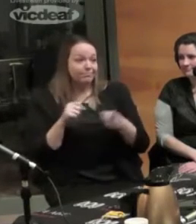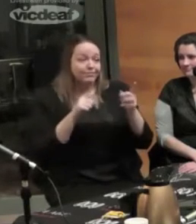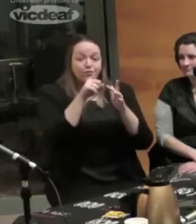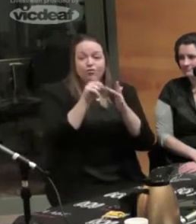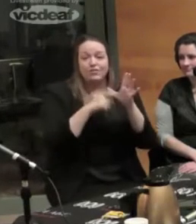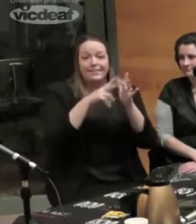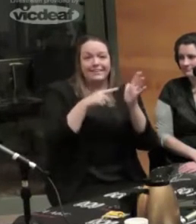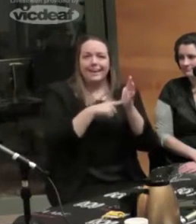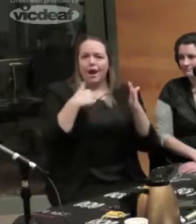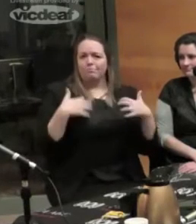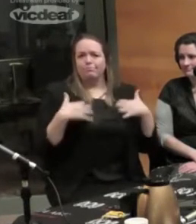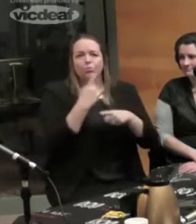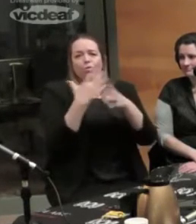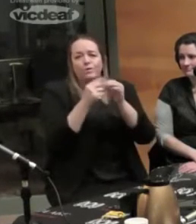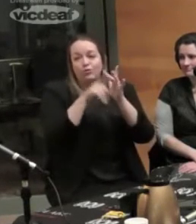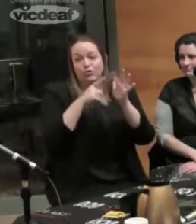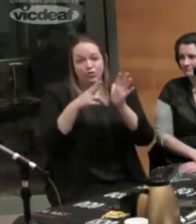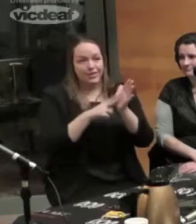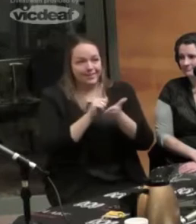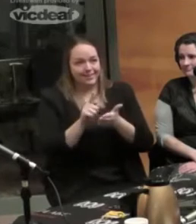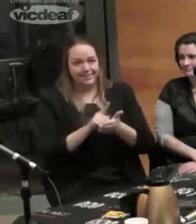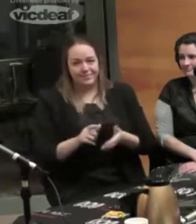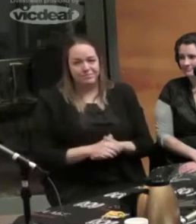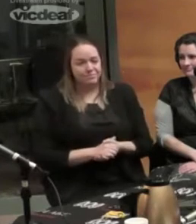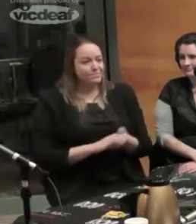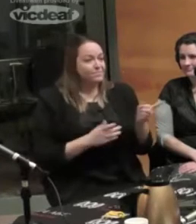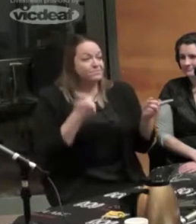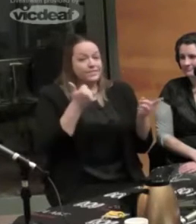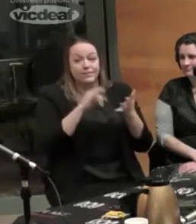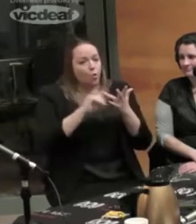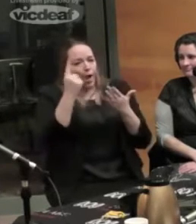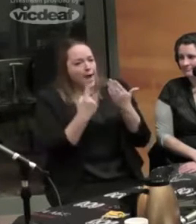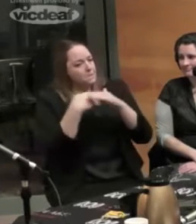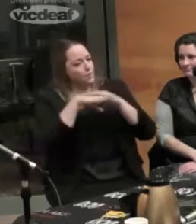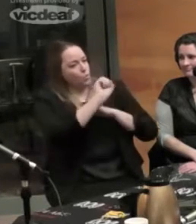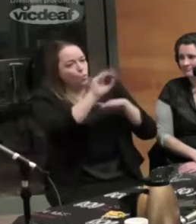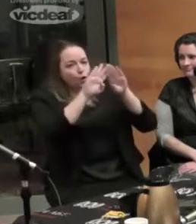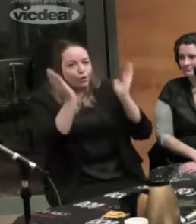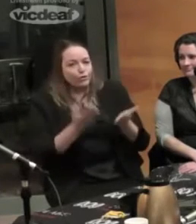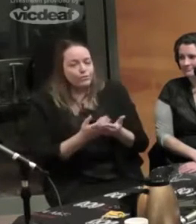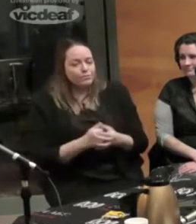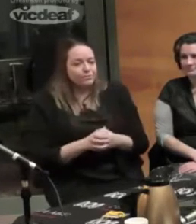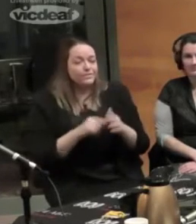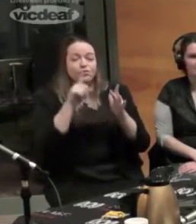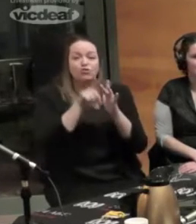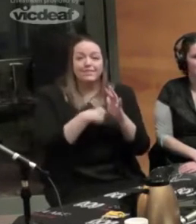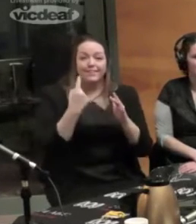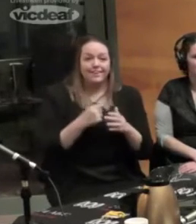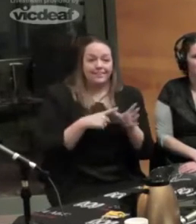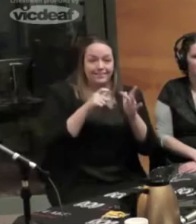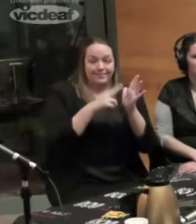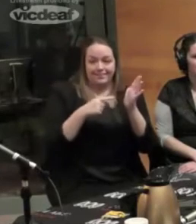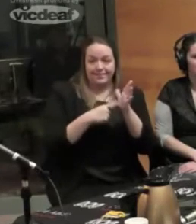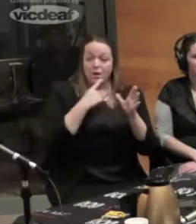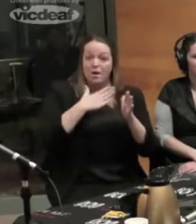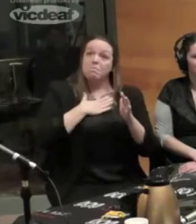to the chat a little bit later with Jen. Yeah, so there we go. Hey, what's been happening in your world? I guess the most amazing thing that happened in my world